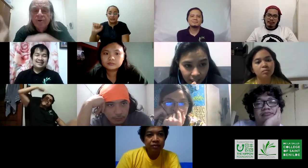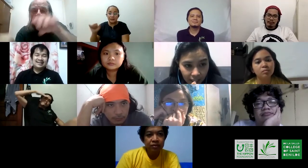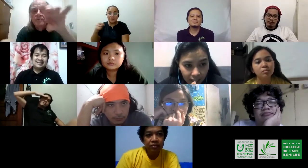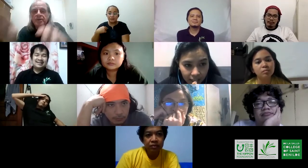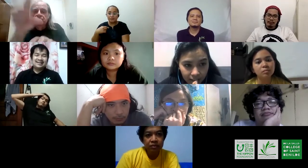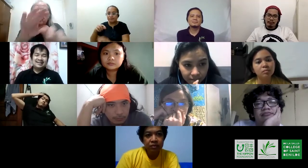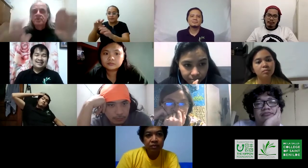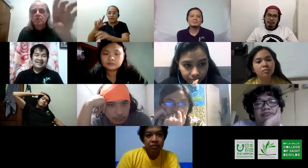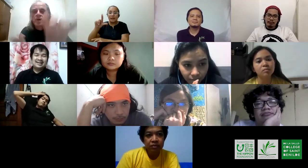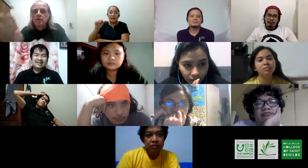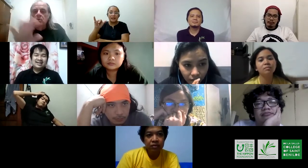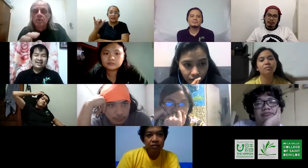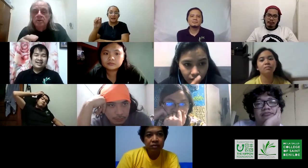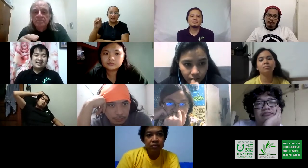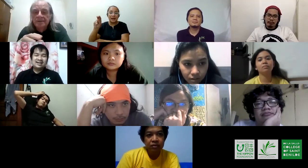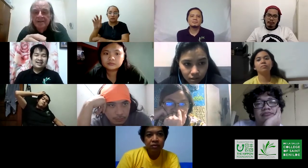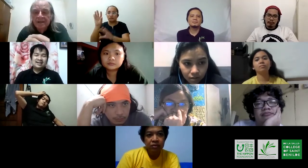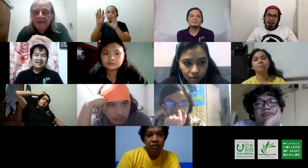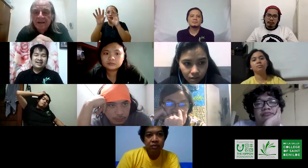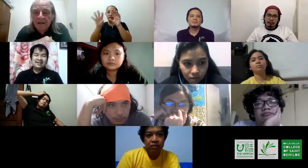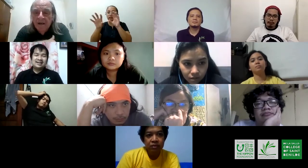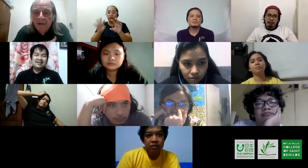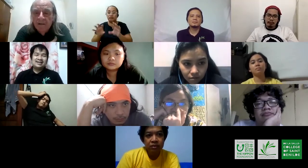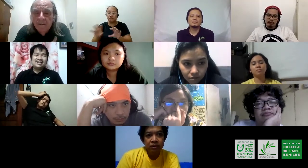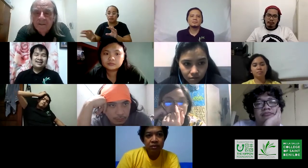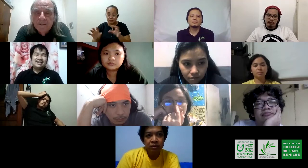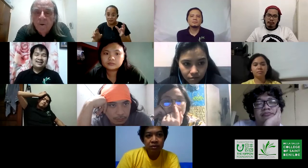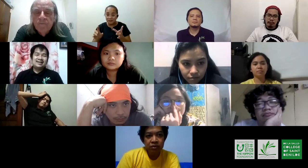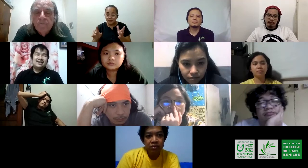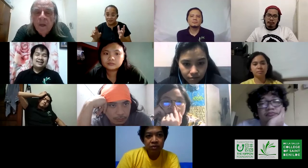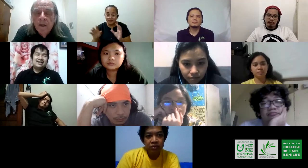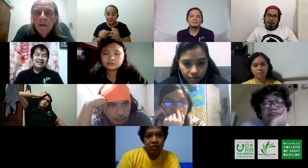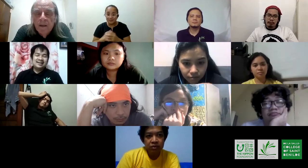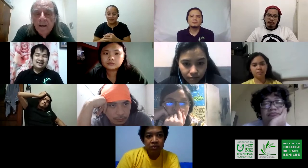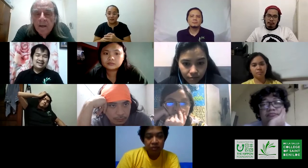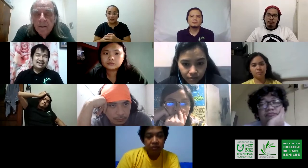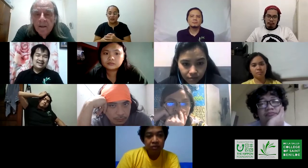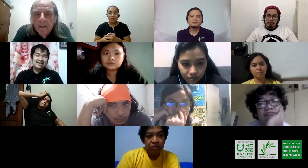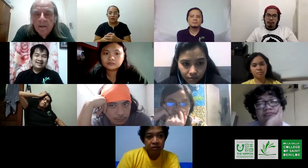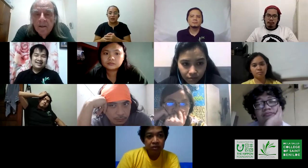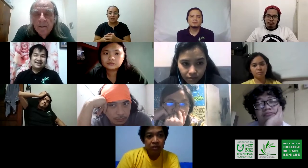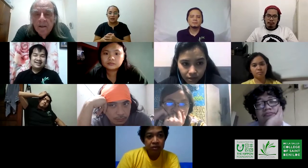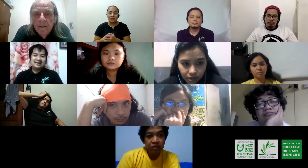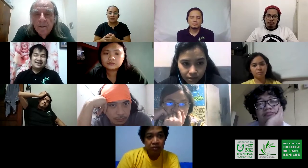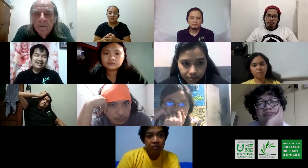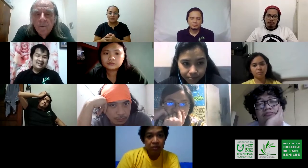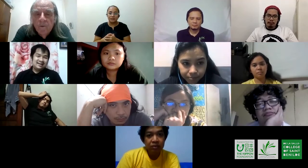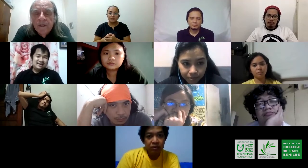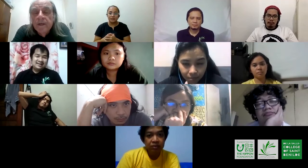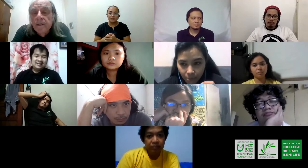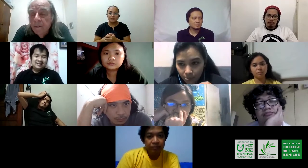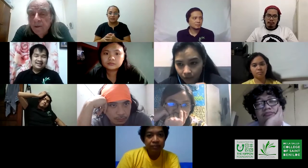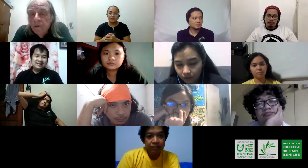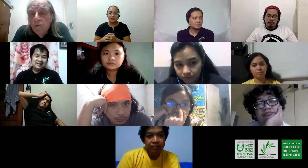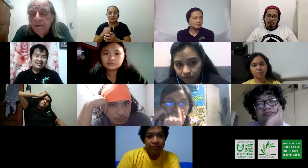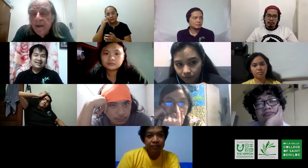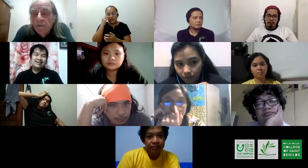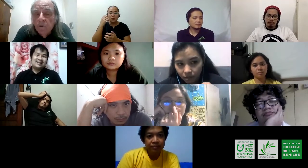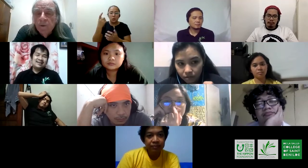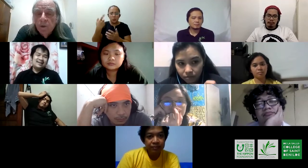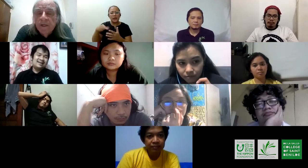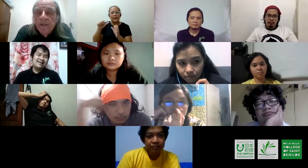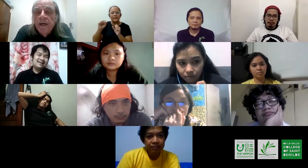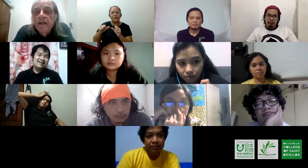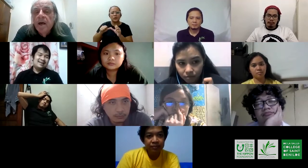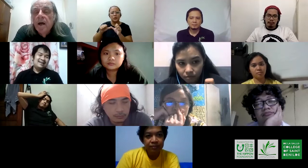like putting the pictures in the right order. So we can continue with that